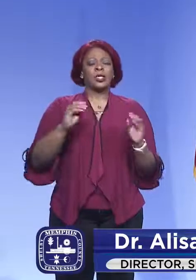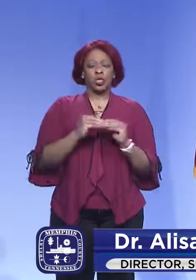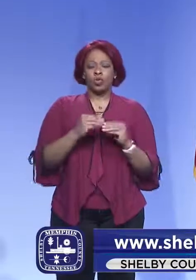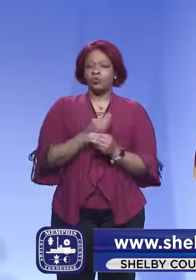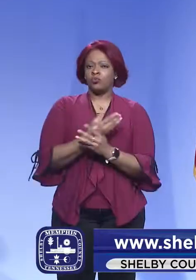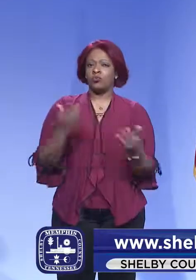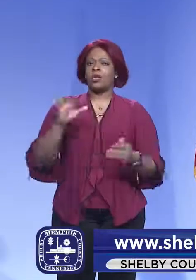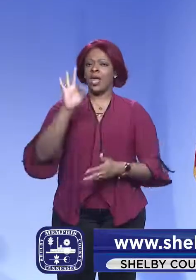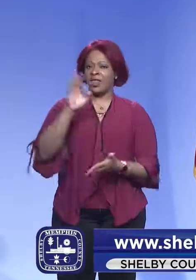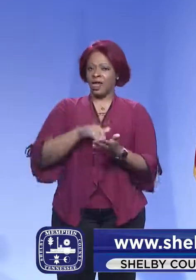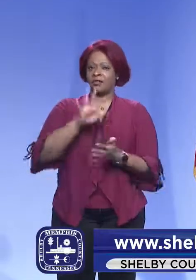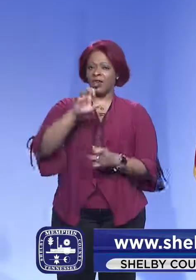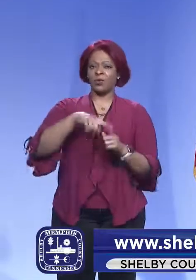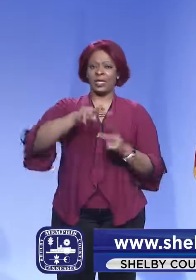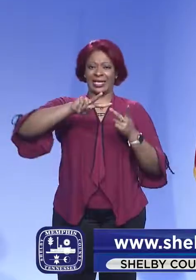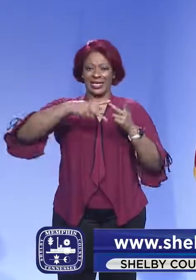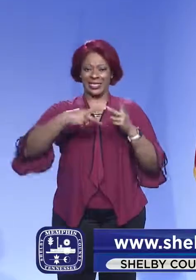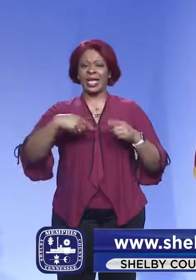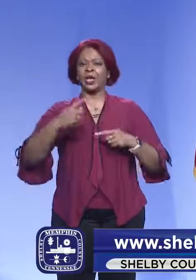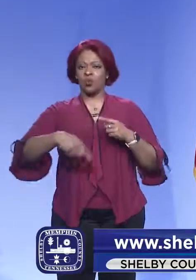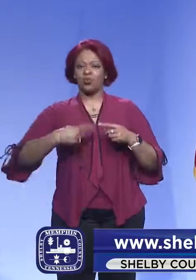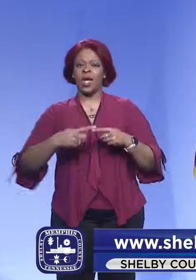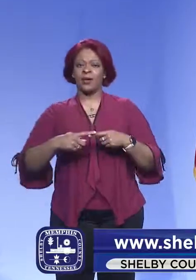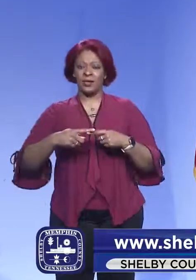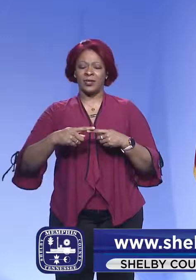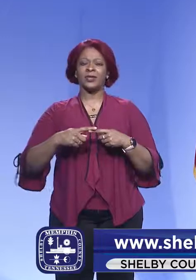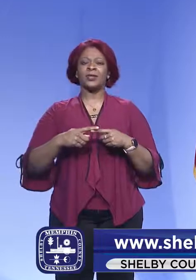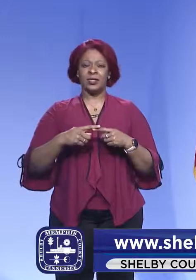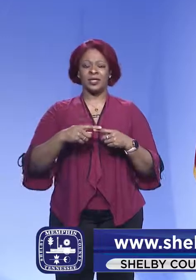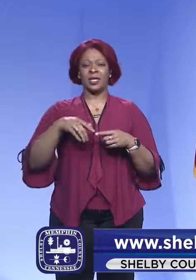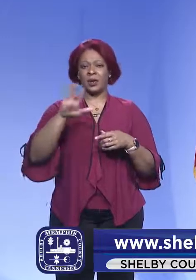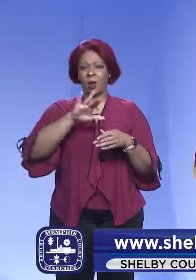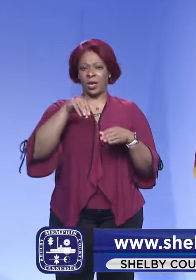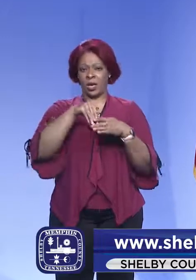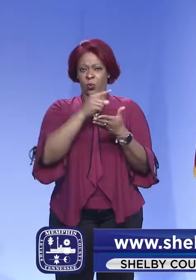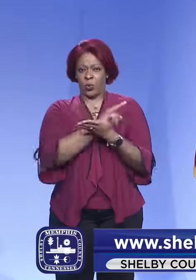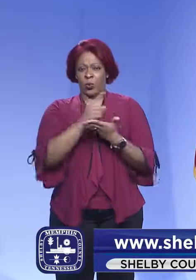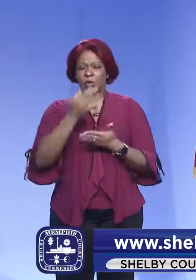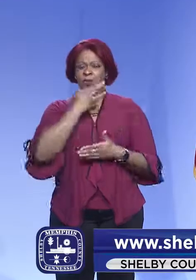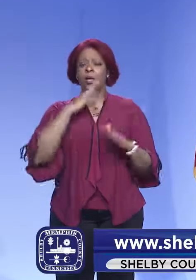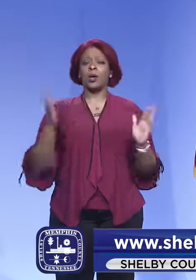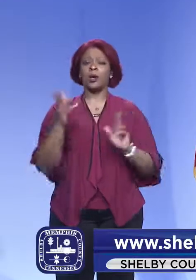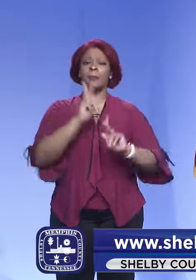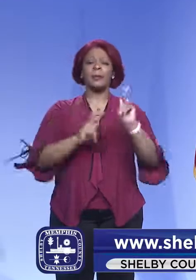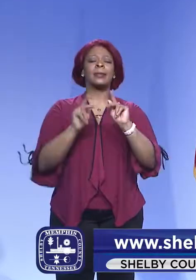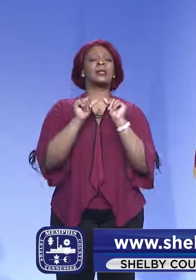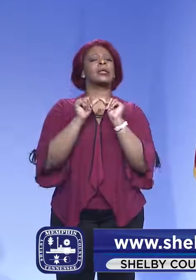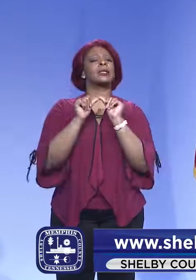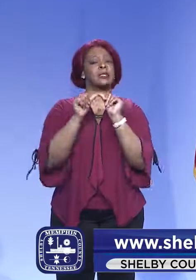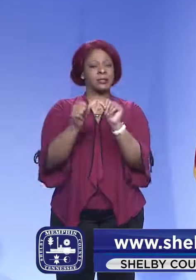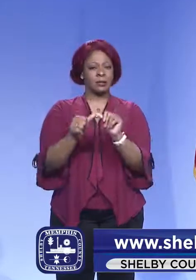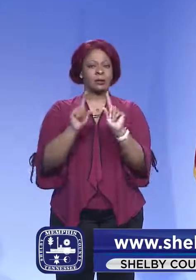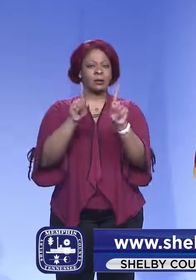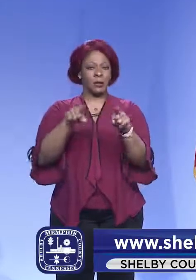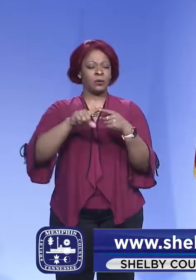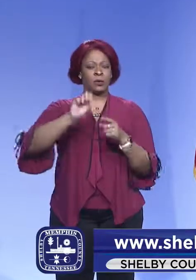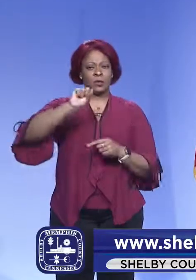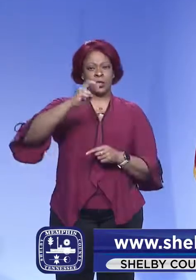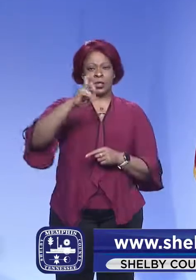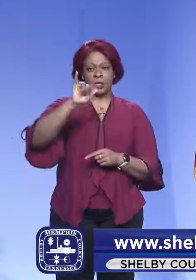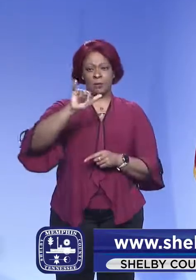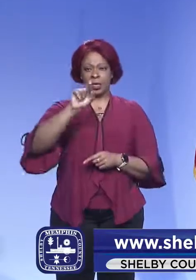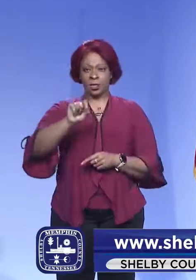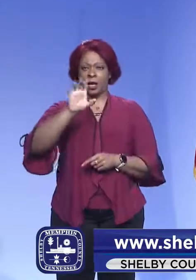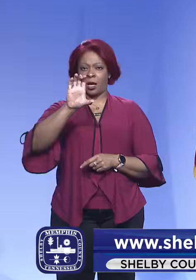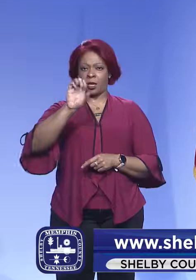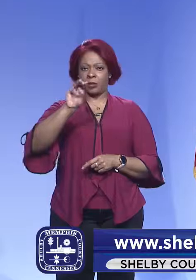all 9,500 of those within a week. So I encourage people to continue to go to shelby.community